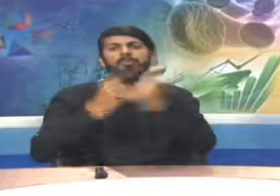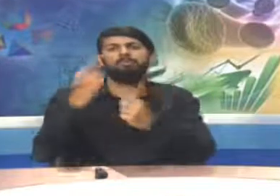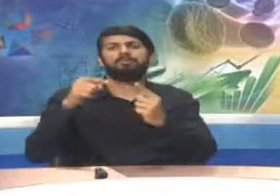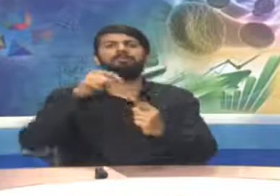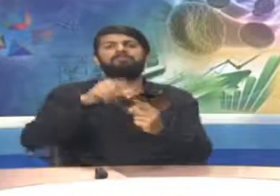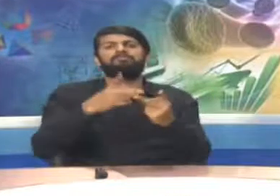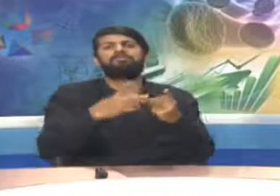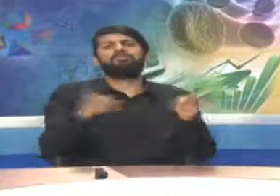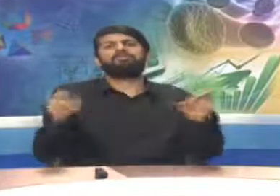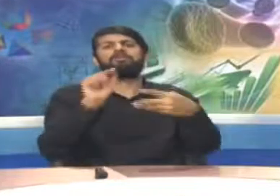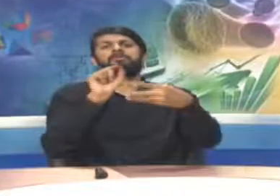no opposing.